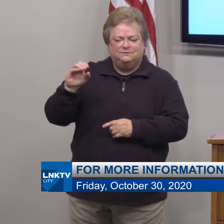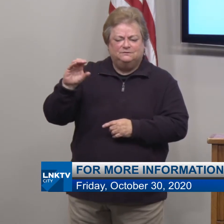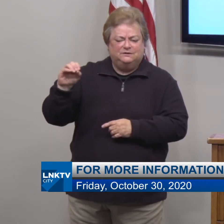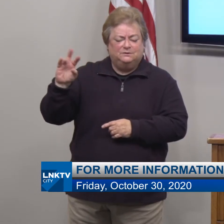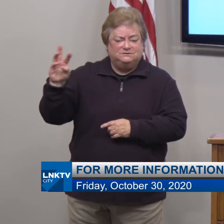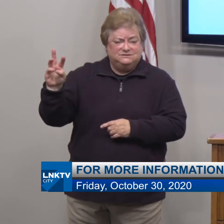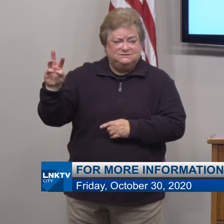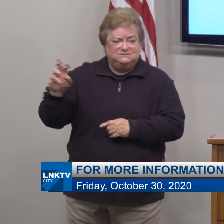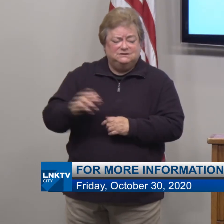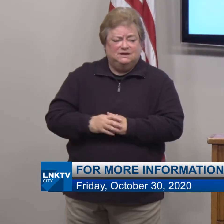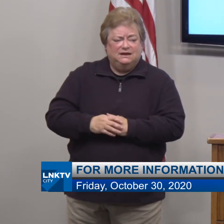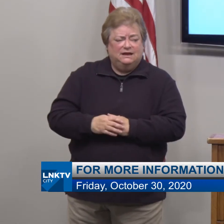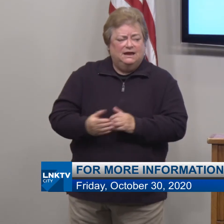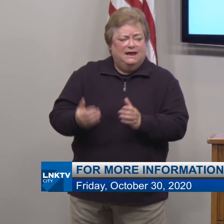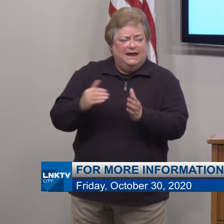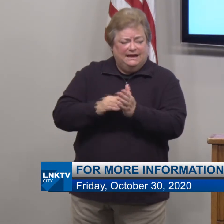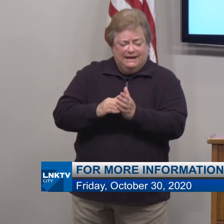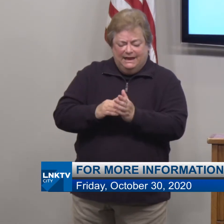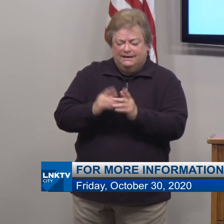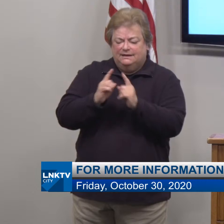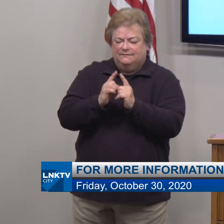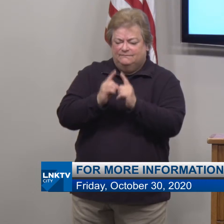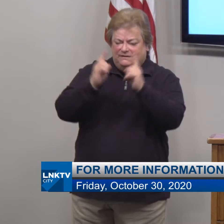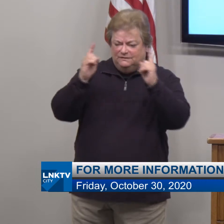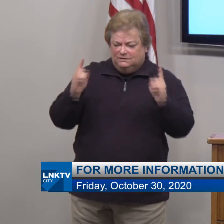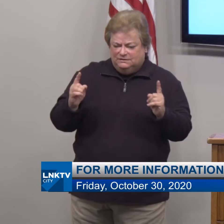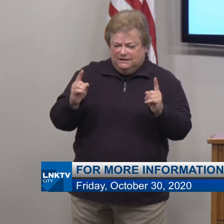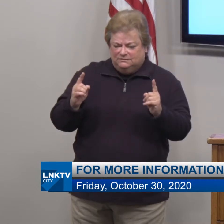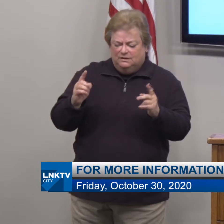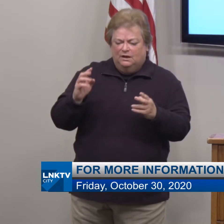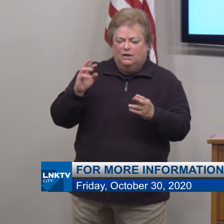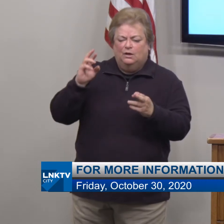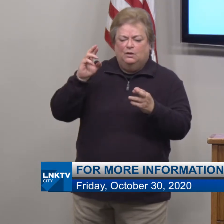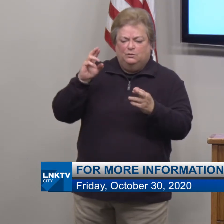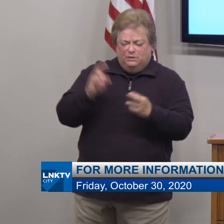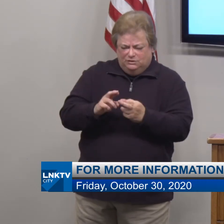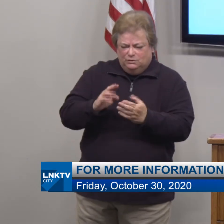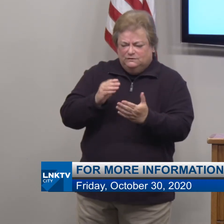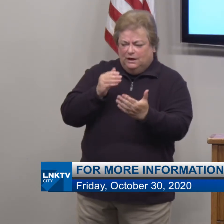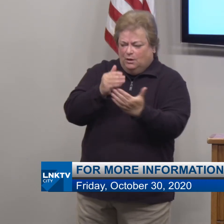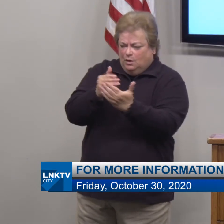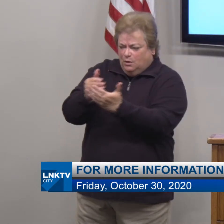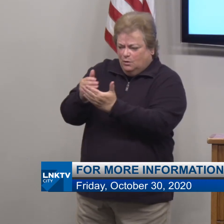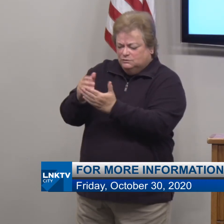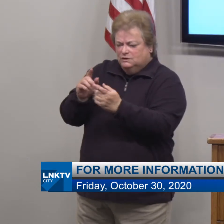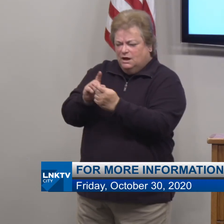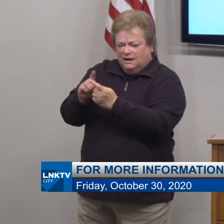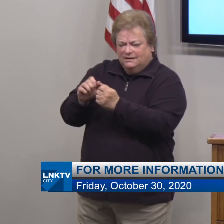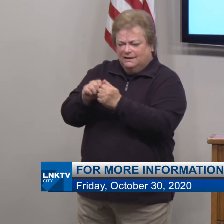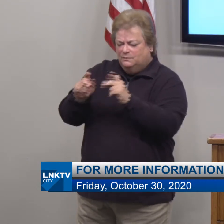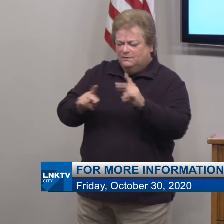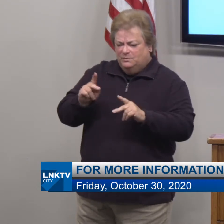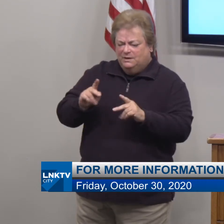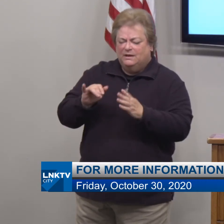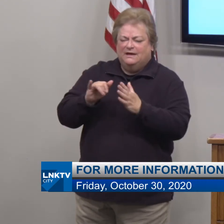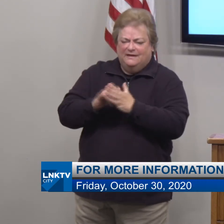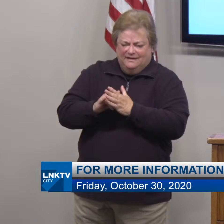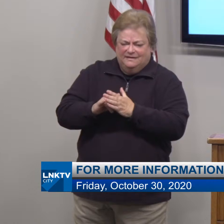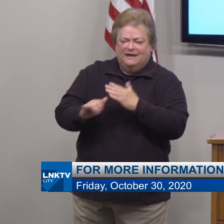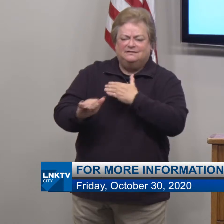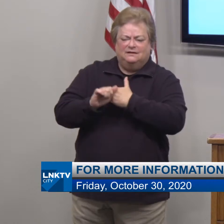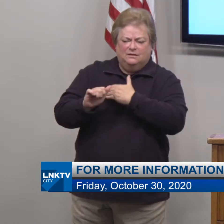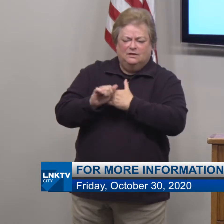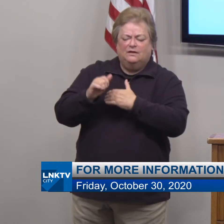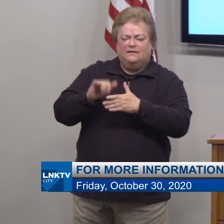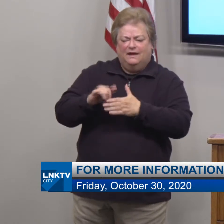402-441-8006. Again, physical distancing, reducing your close contact with others, really is a precaution that all of us should